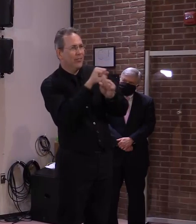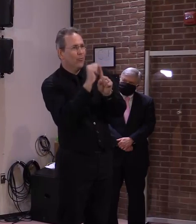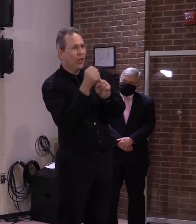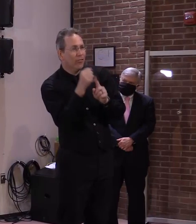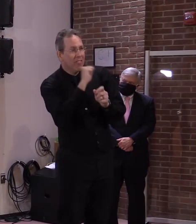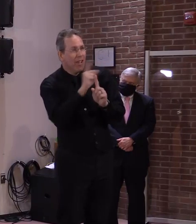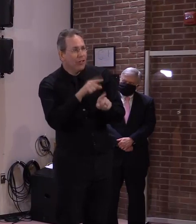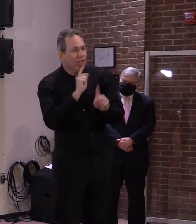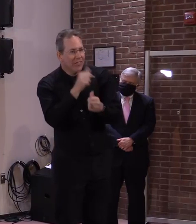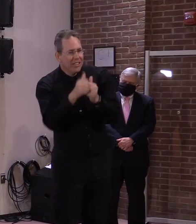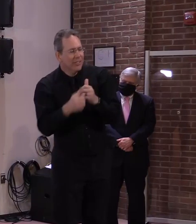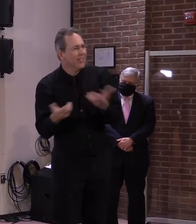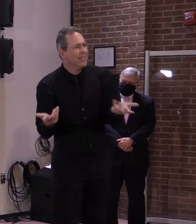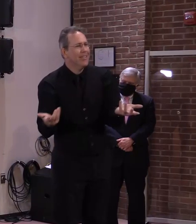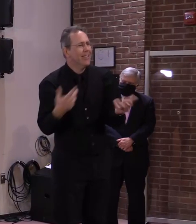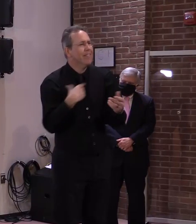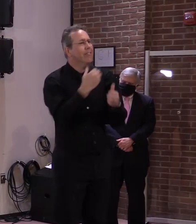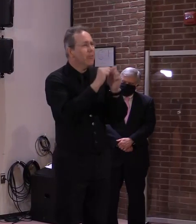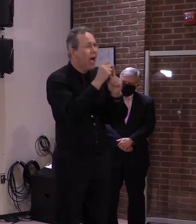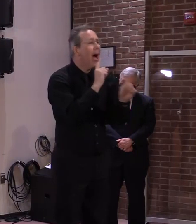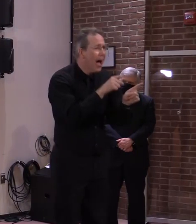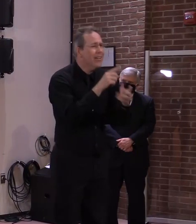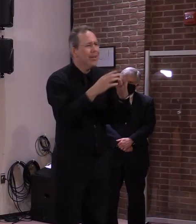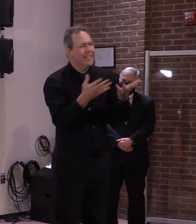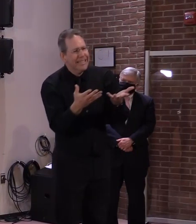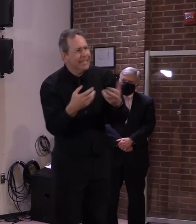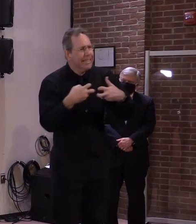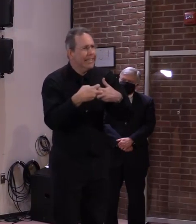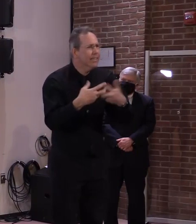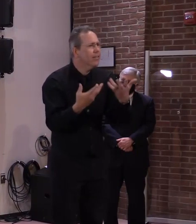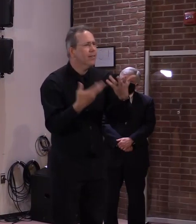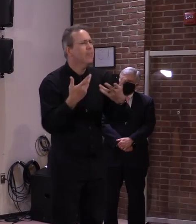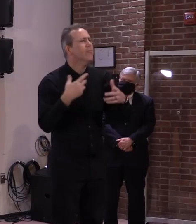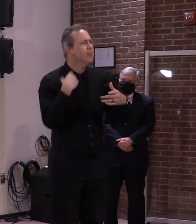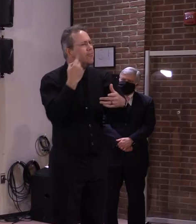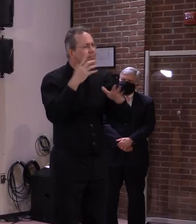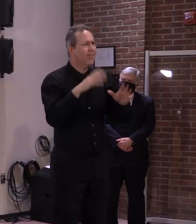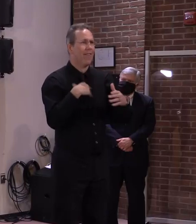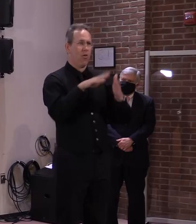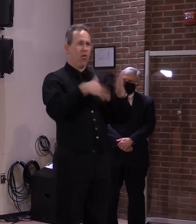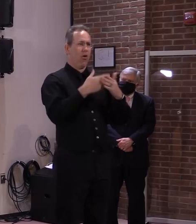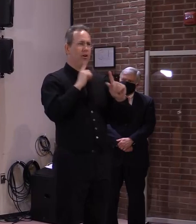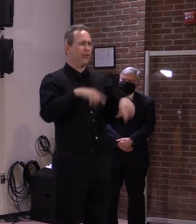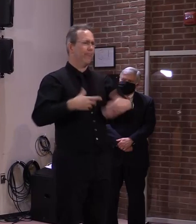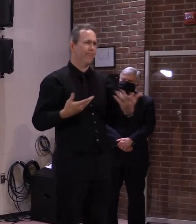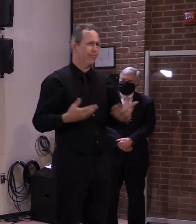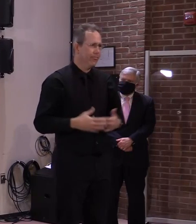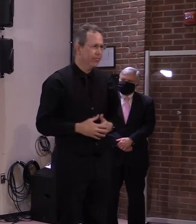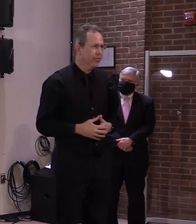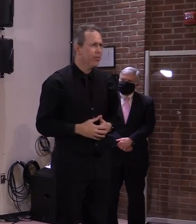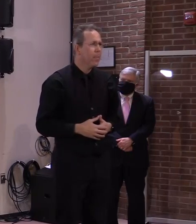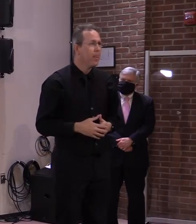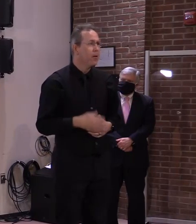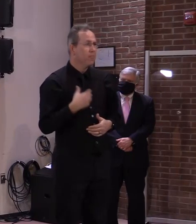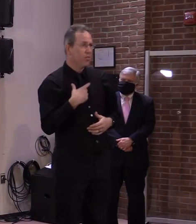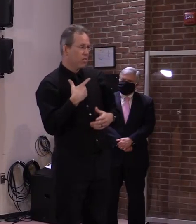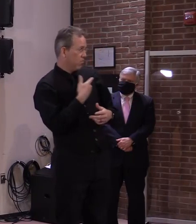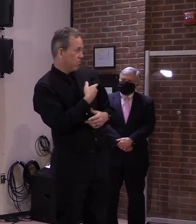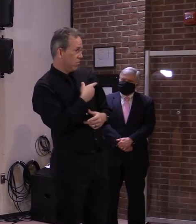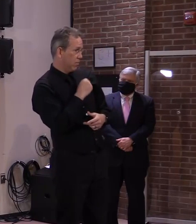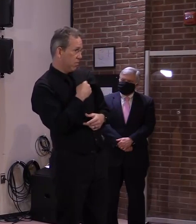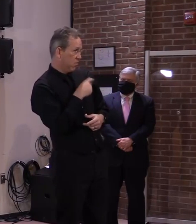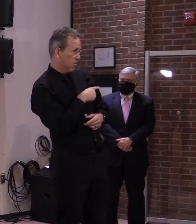I have to say, when you look at the number of people, I haven't received the update, but we opened up 50